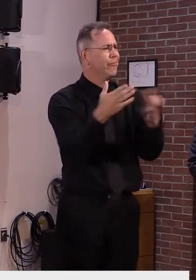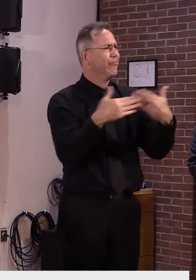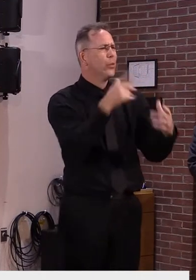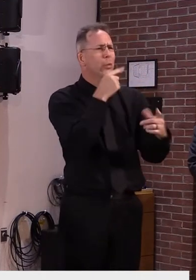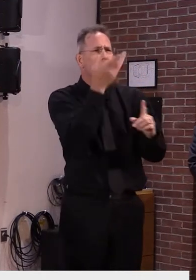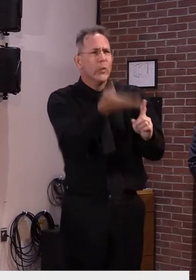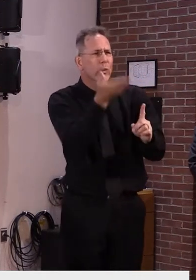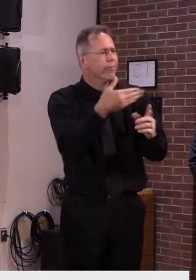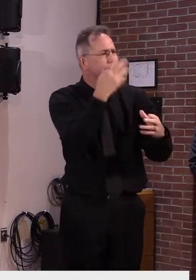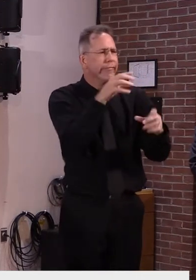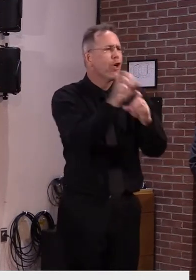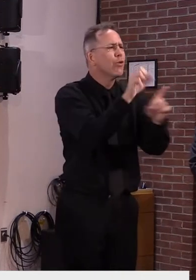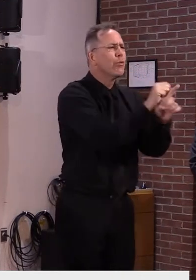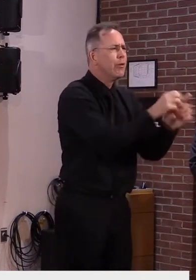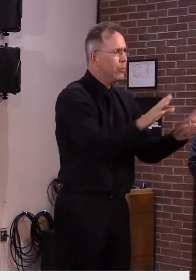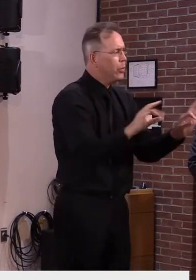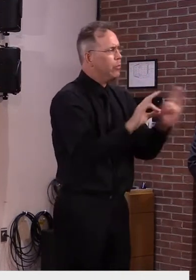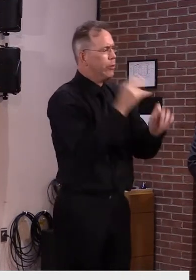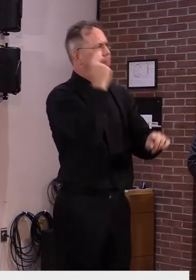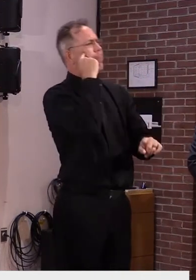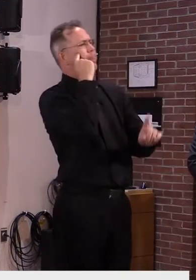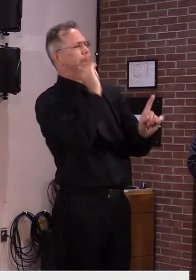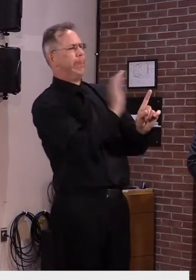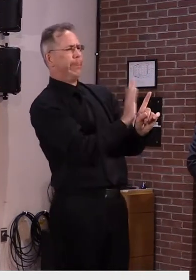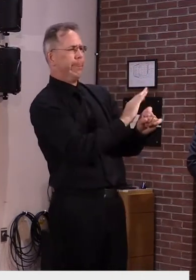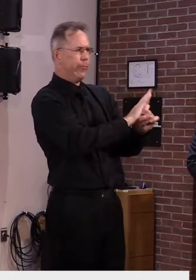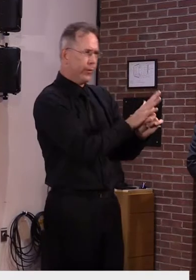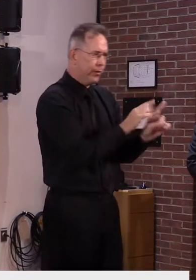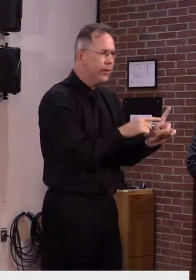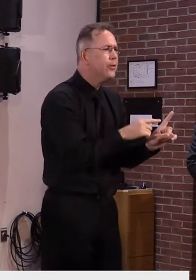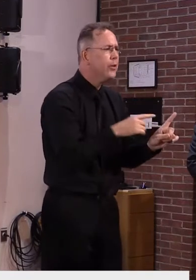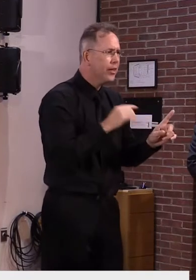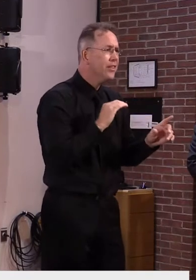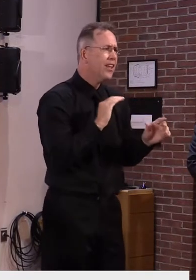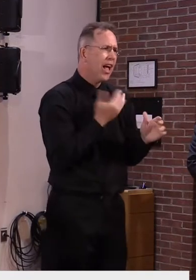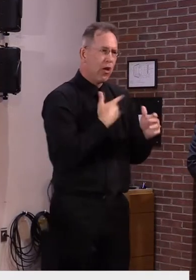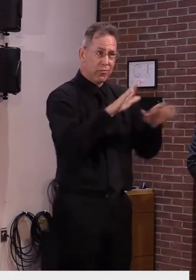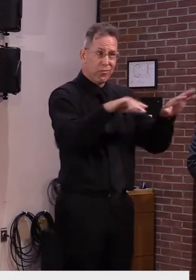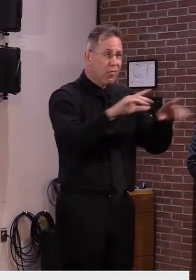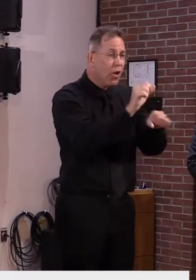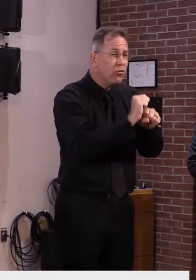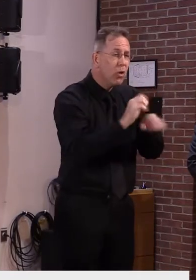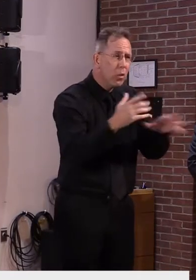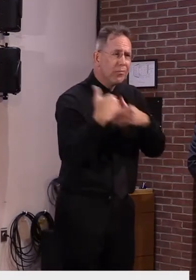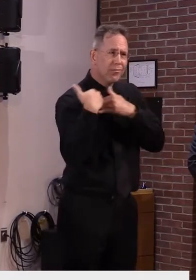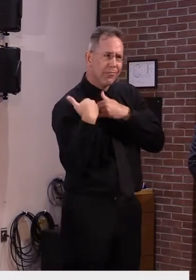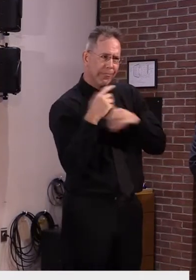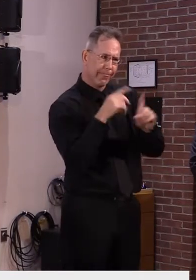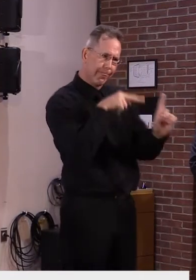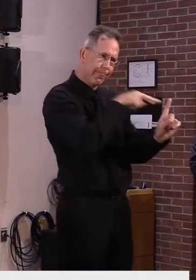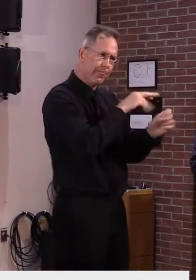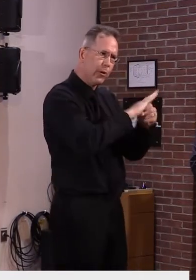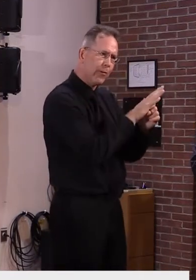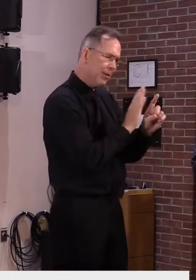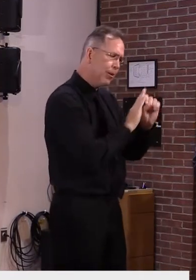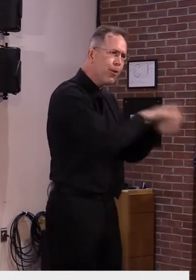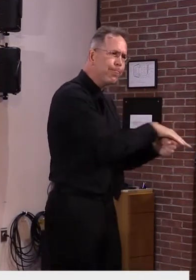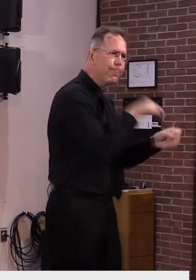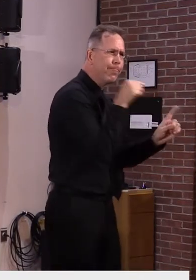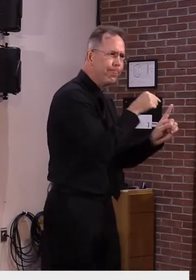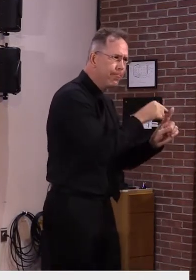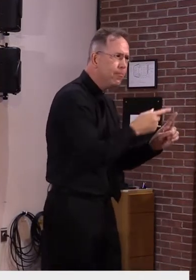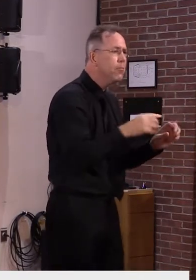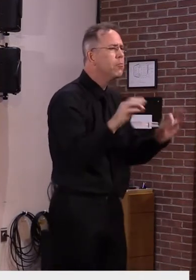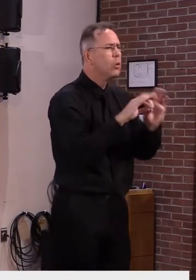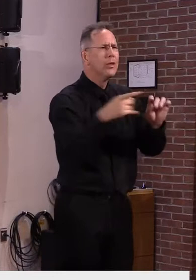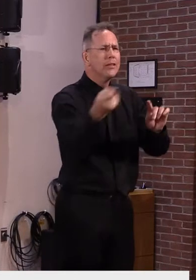this uncertainty, it's up to each of us to try to find a way to come together as Vermonters and Americans and help